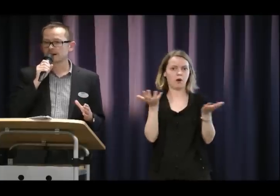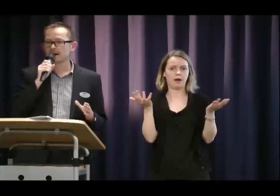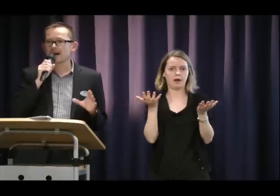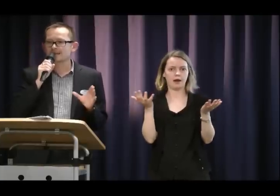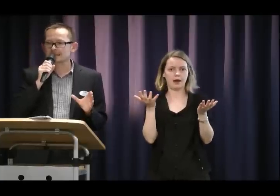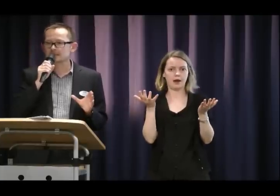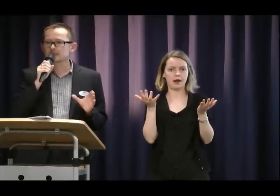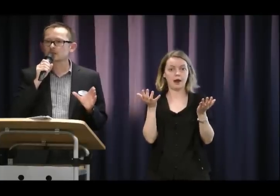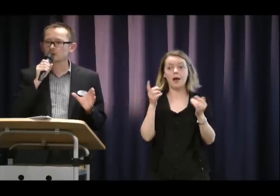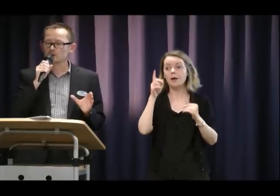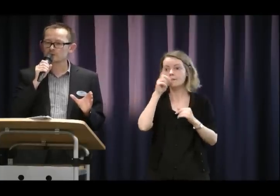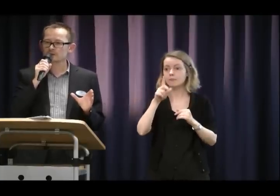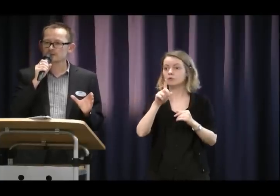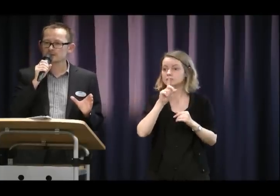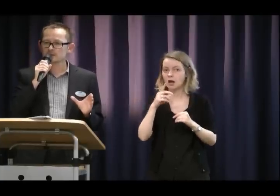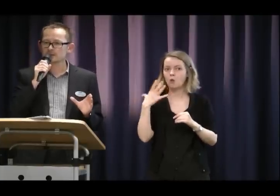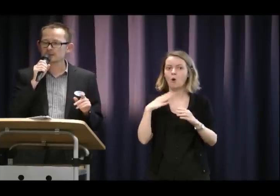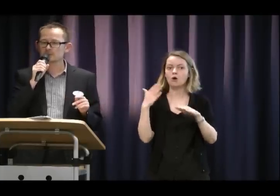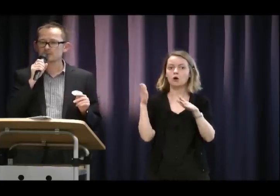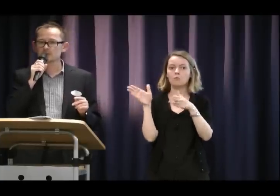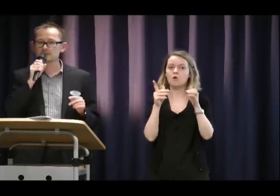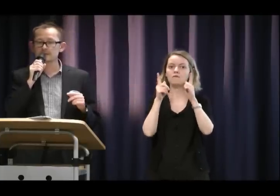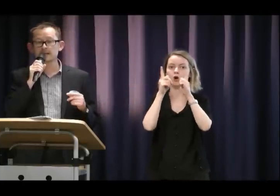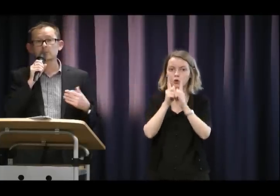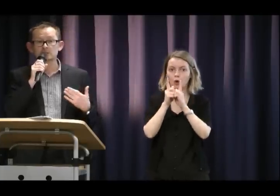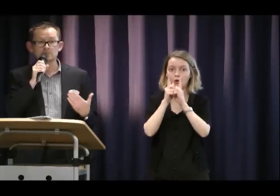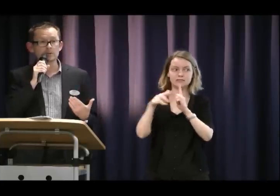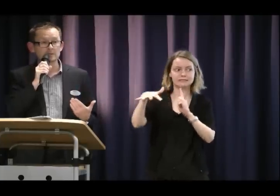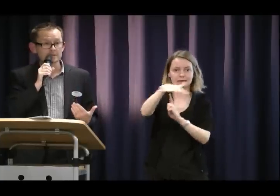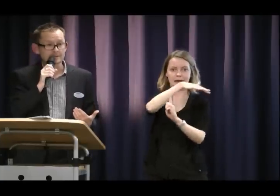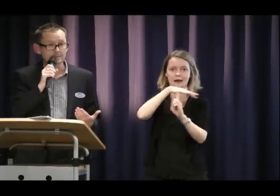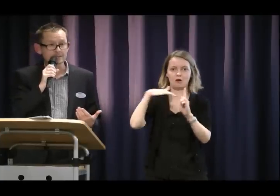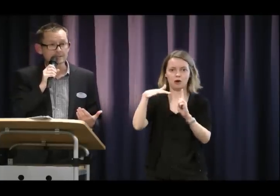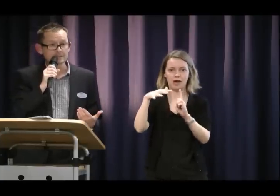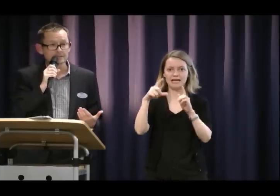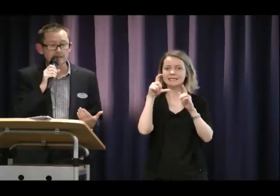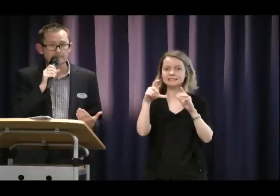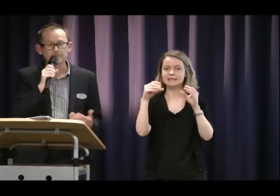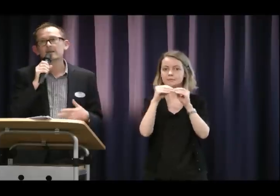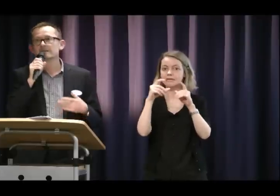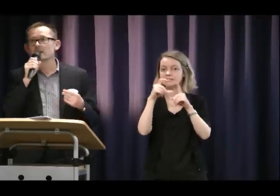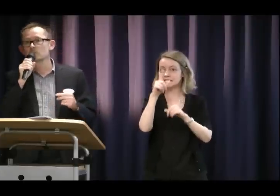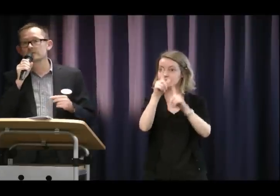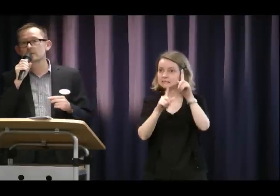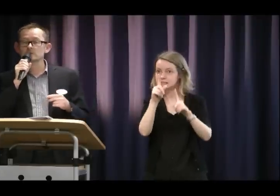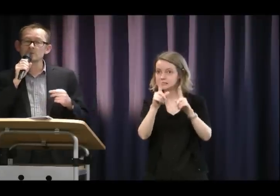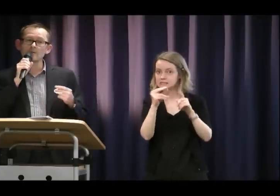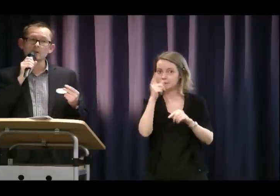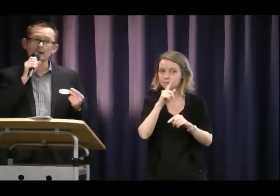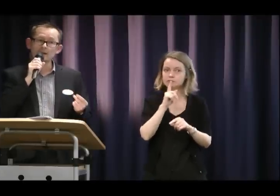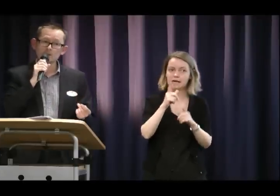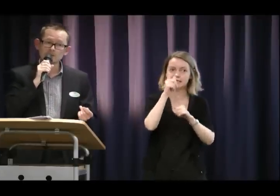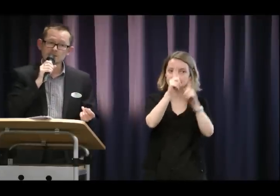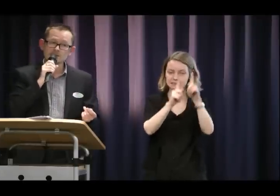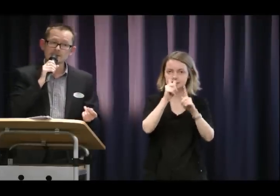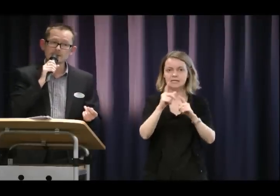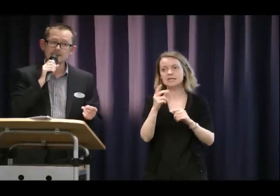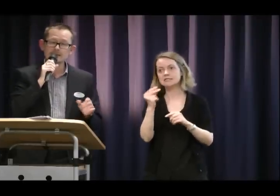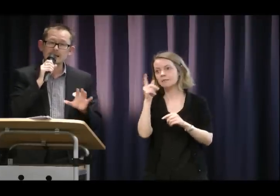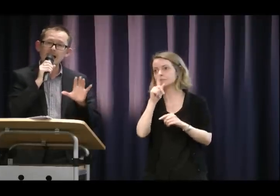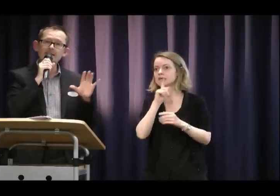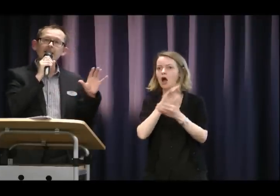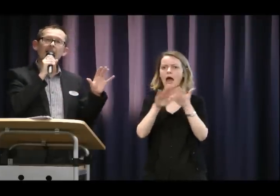not far, as in close to the city. We're getting responses saying we should move into the CBD, some who say we should have a head office in